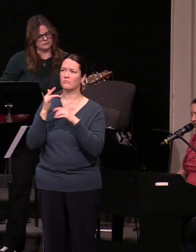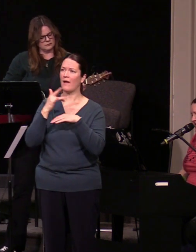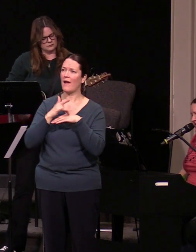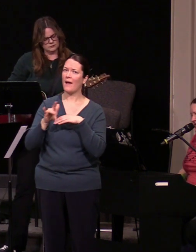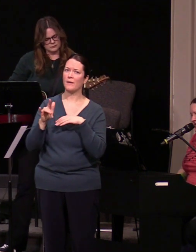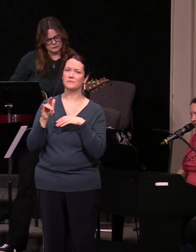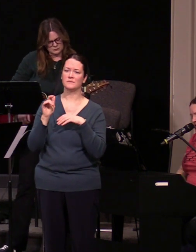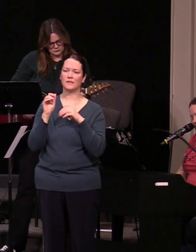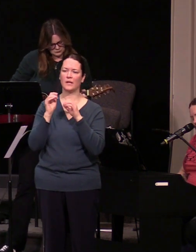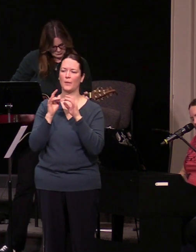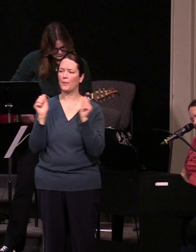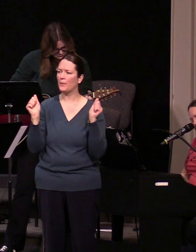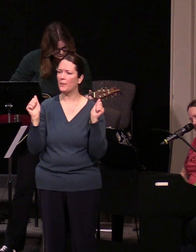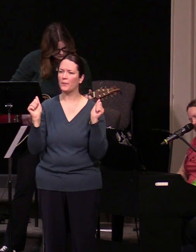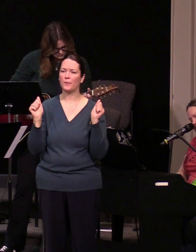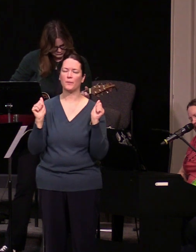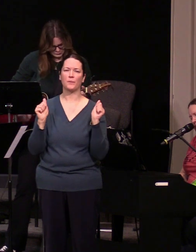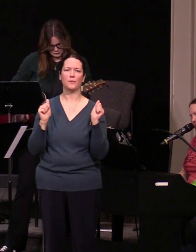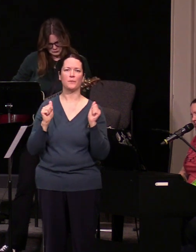void.